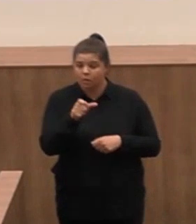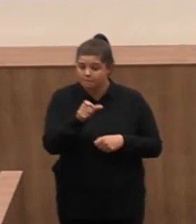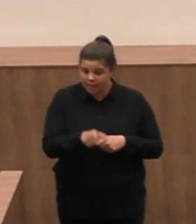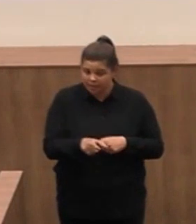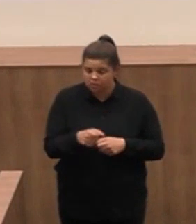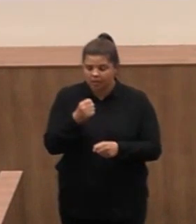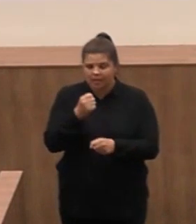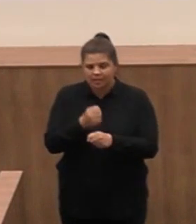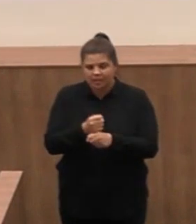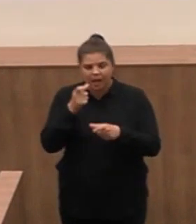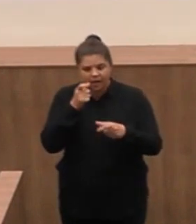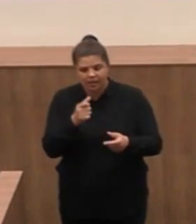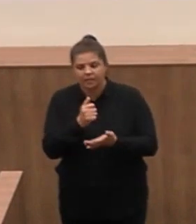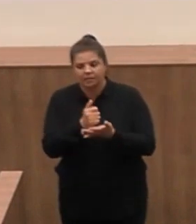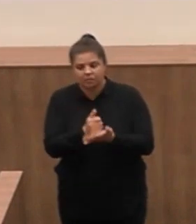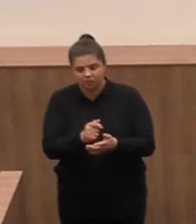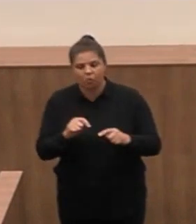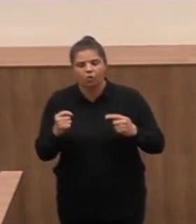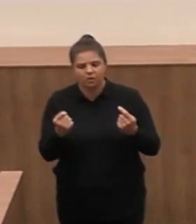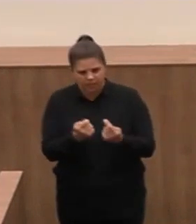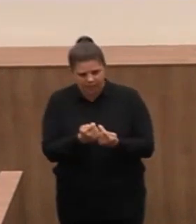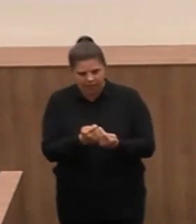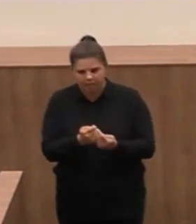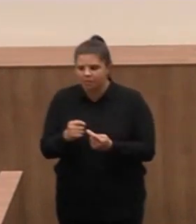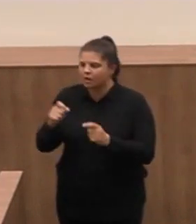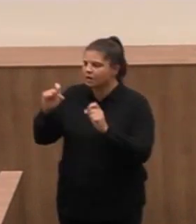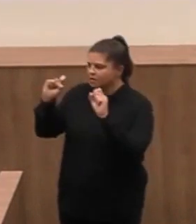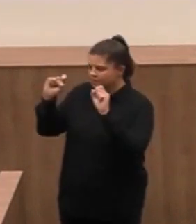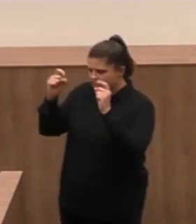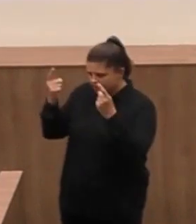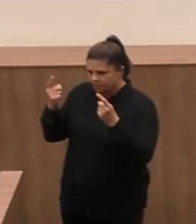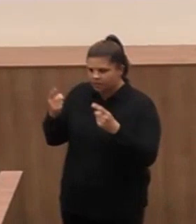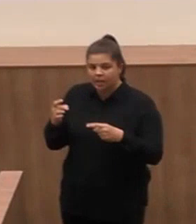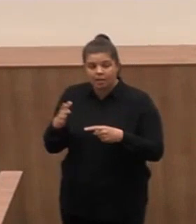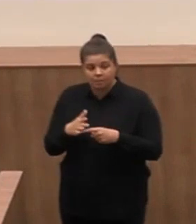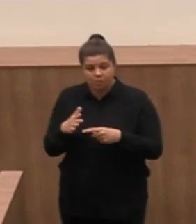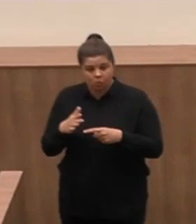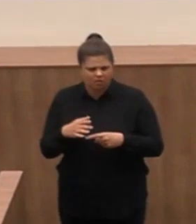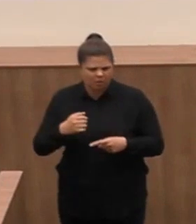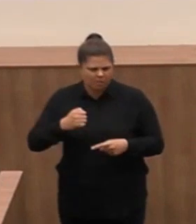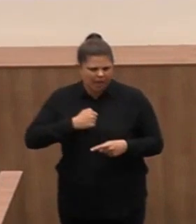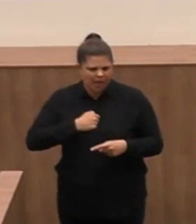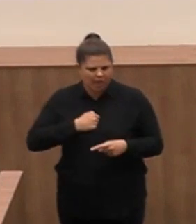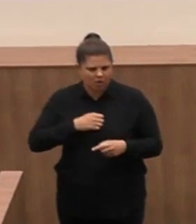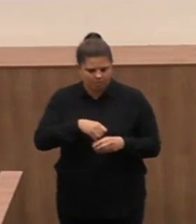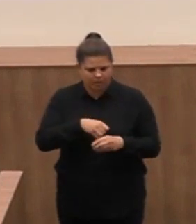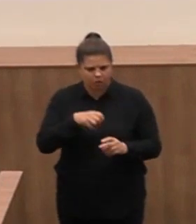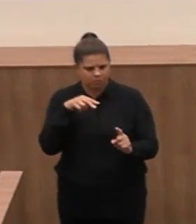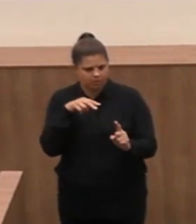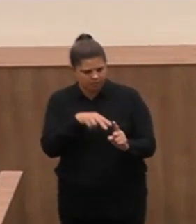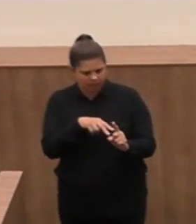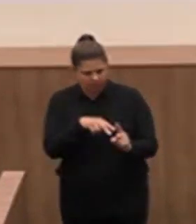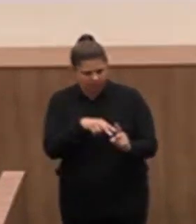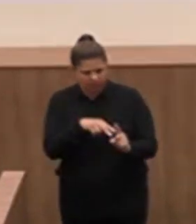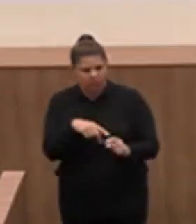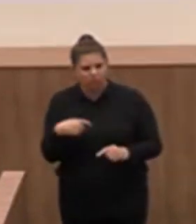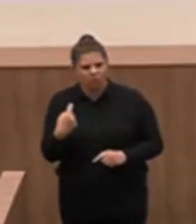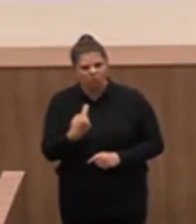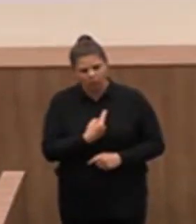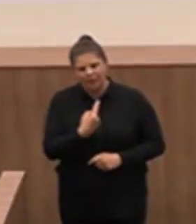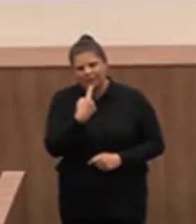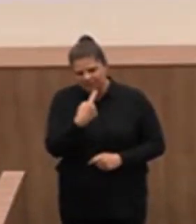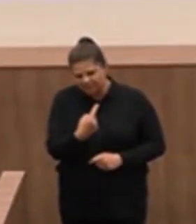their support team. And actually what was really important was, I guess, from a medical perspective, certainly the recommendation was for